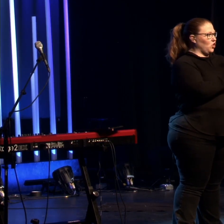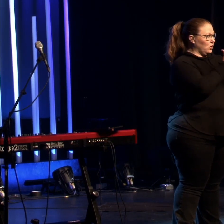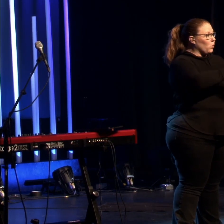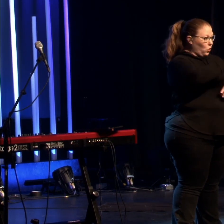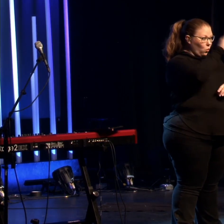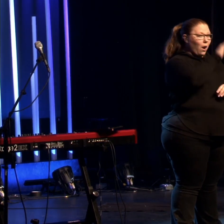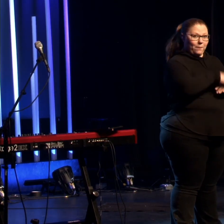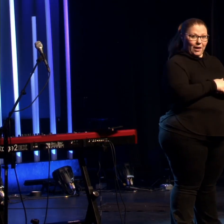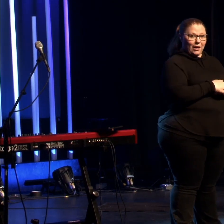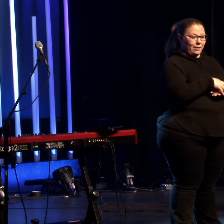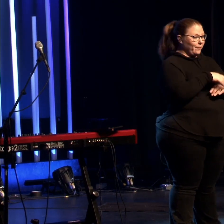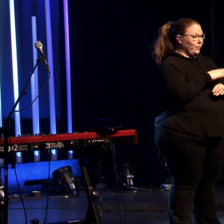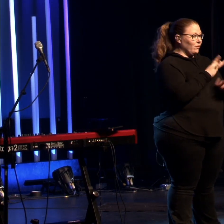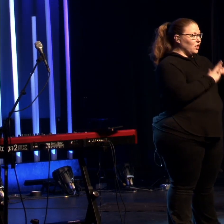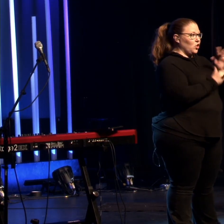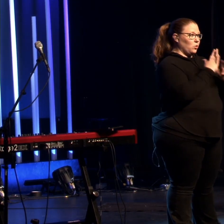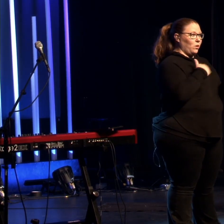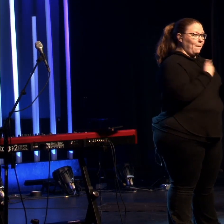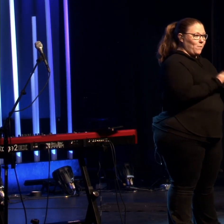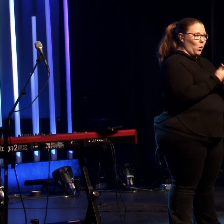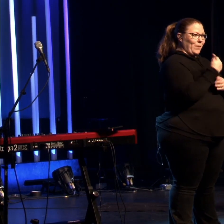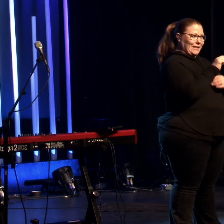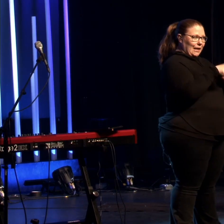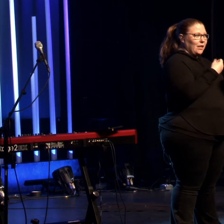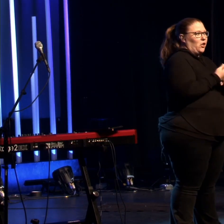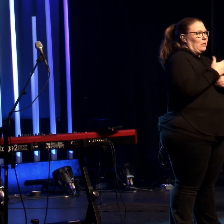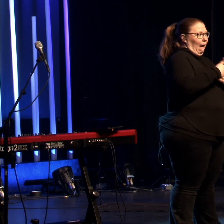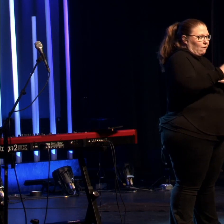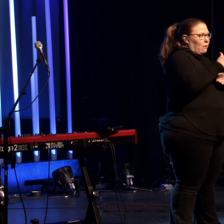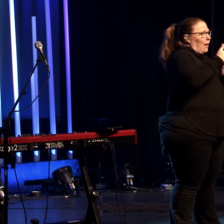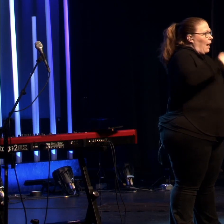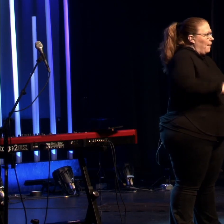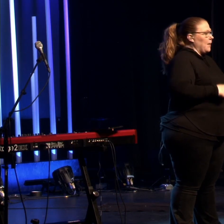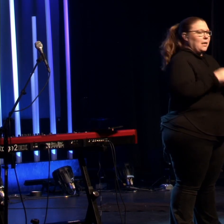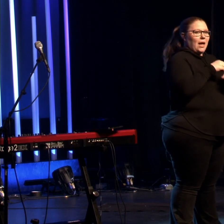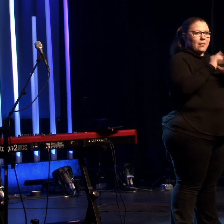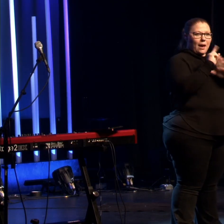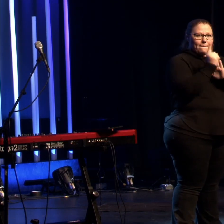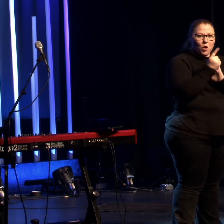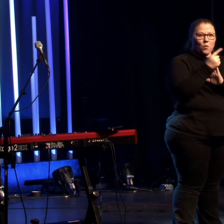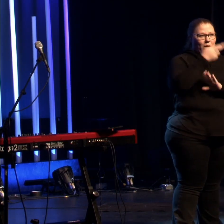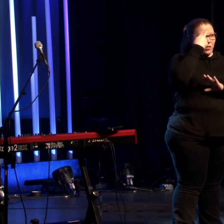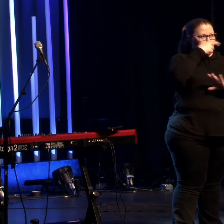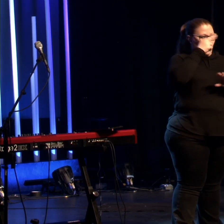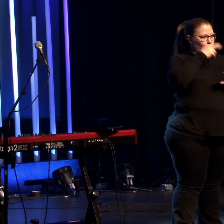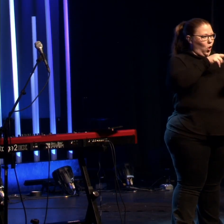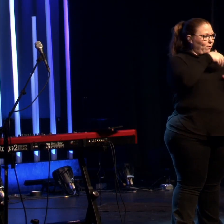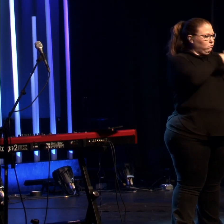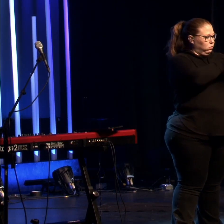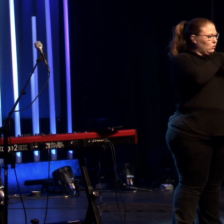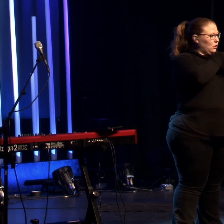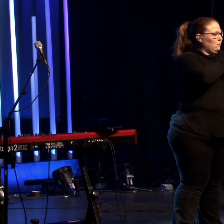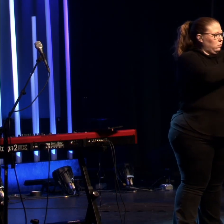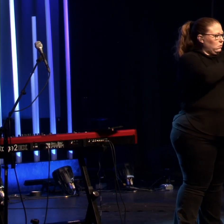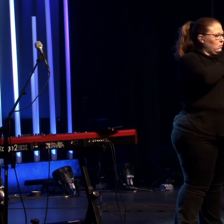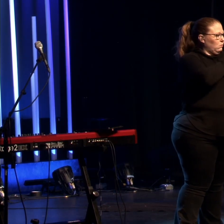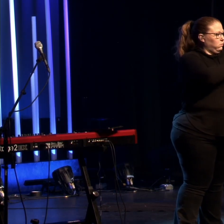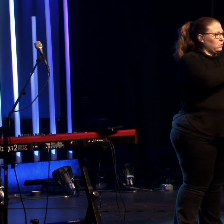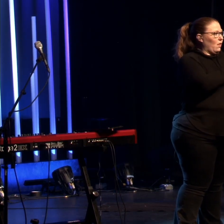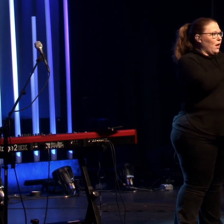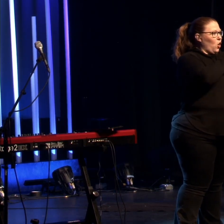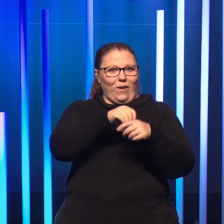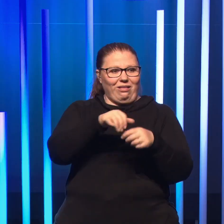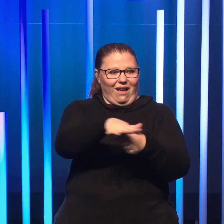grown up in. He would have been born about a decade after this happens. And in that moment, the Roman garrison comes down. They come into